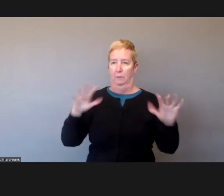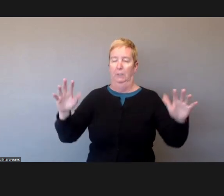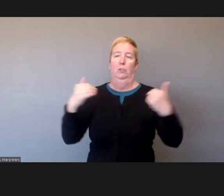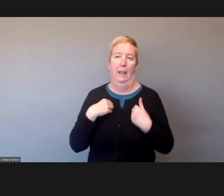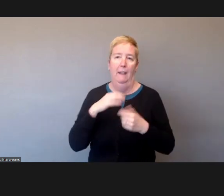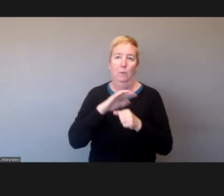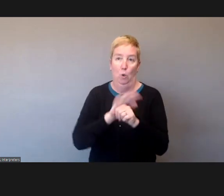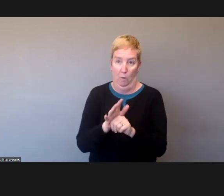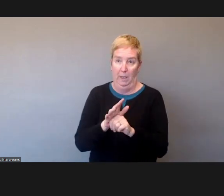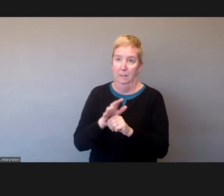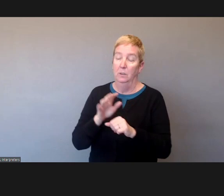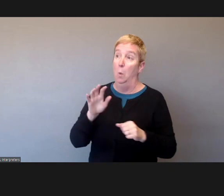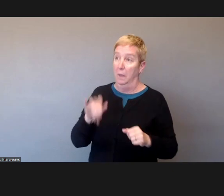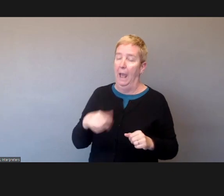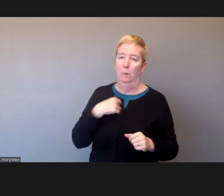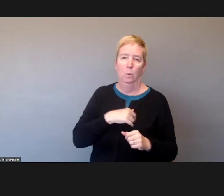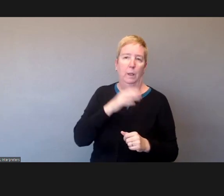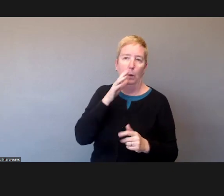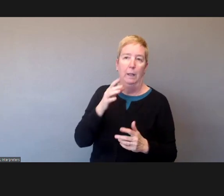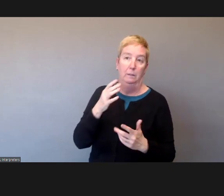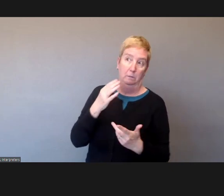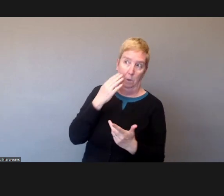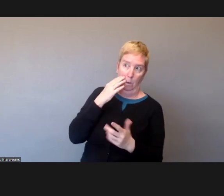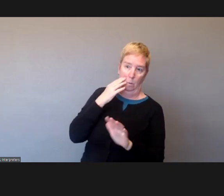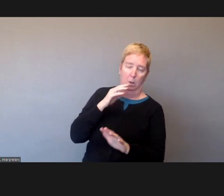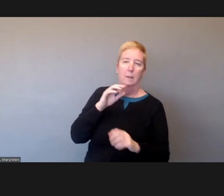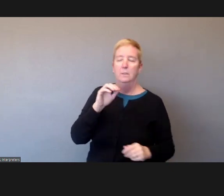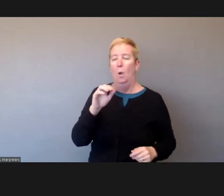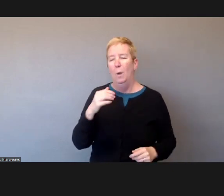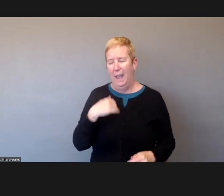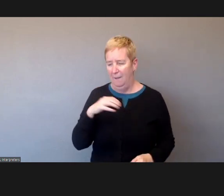studies, show antibodies in